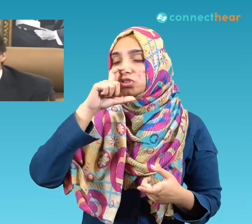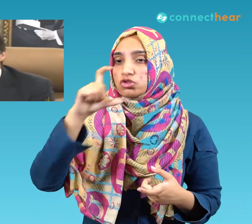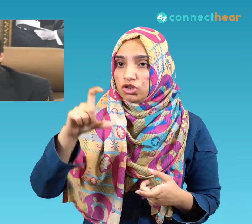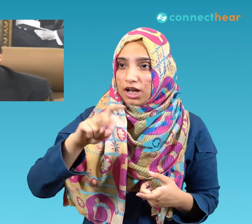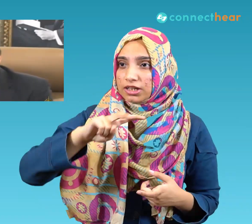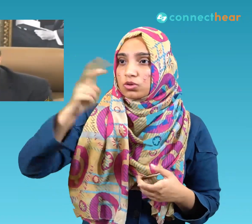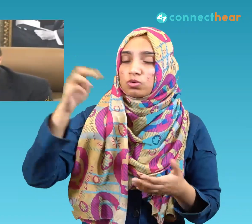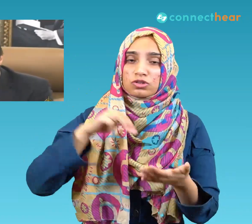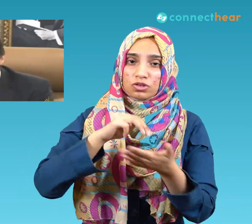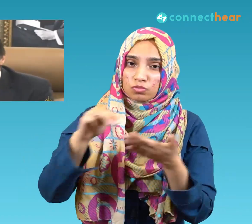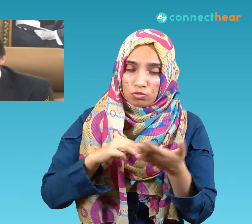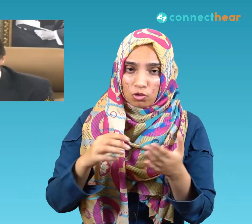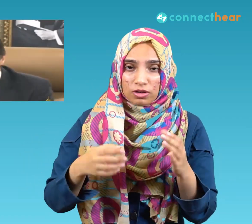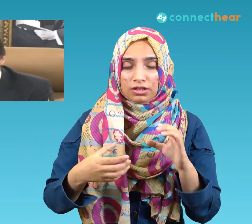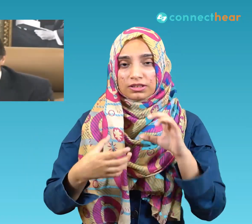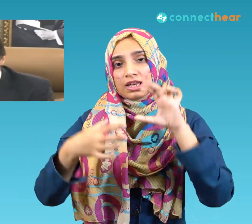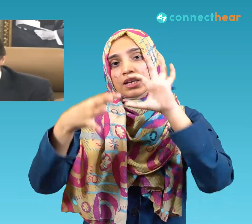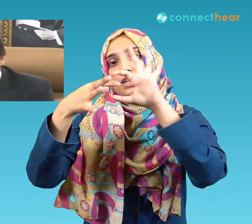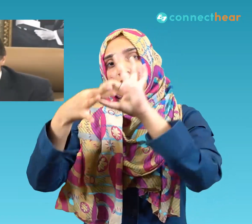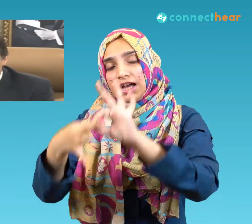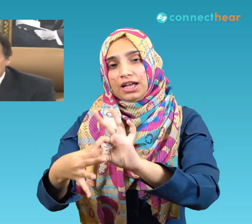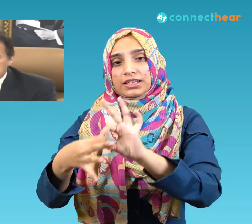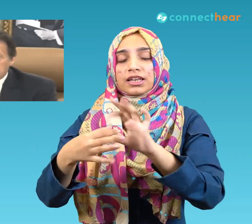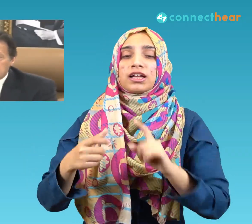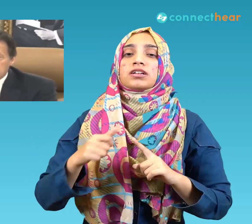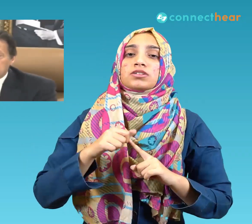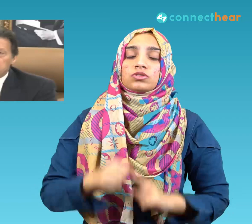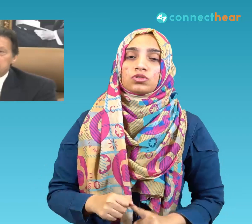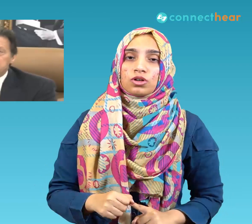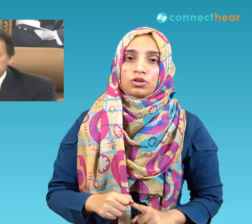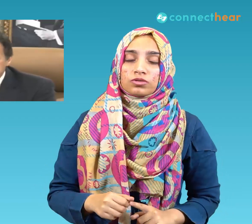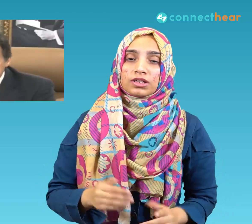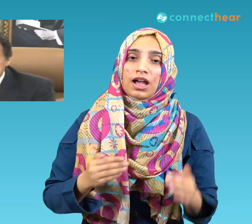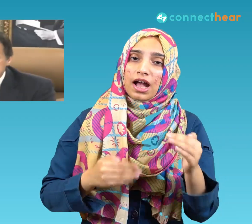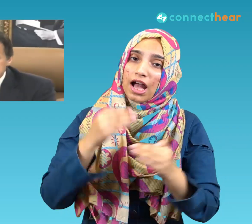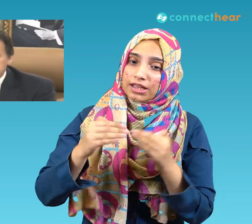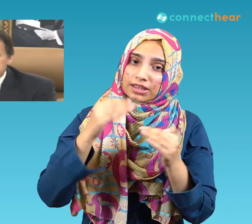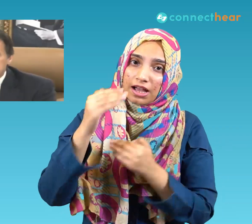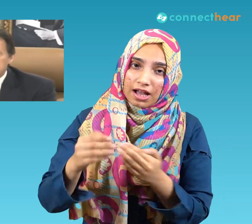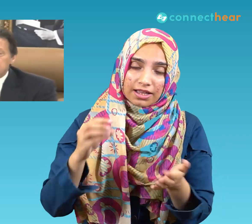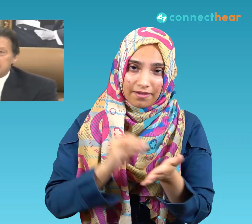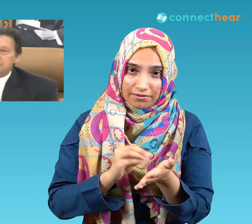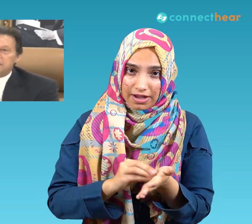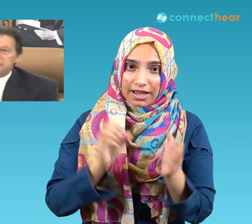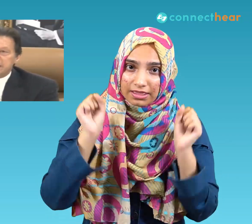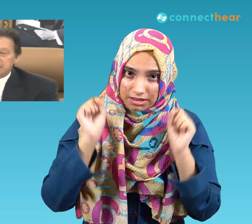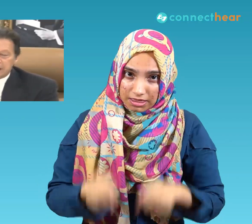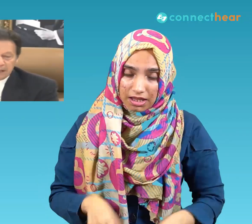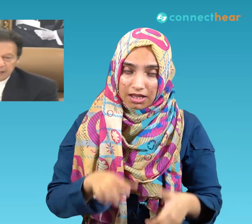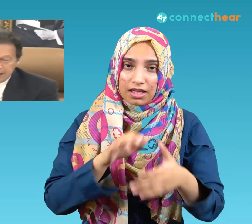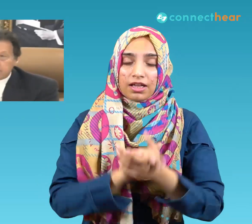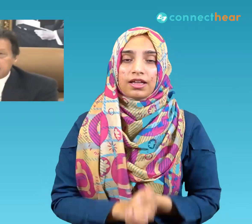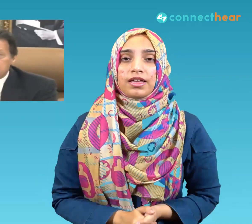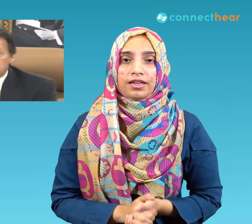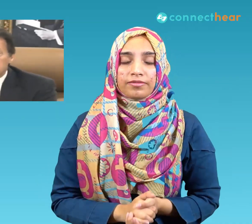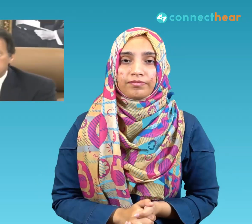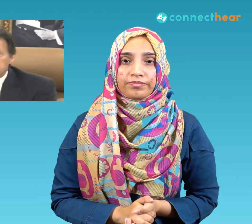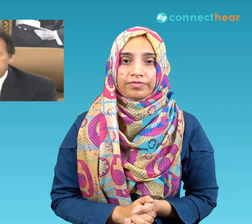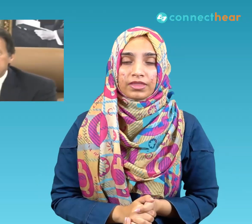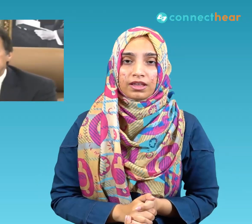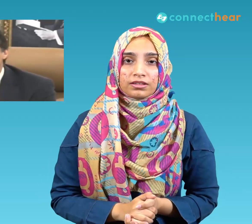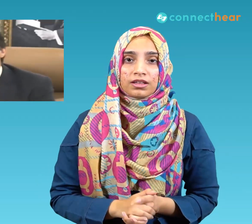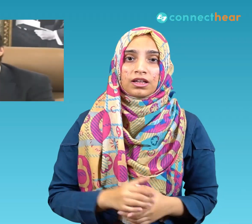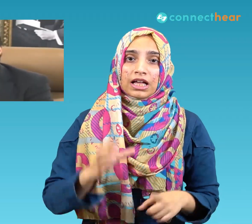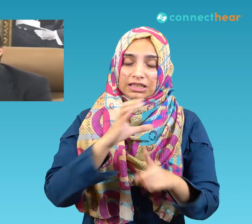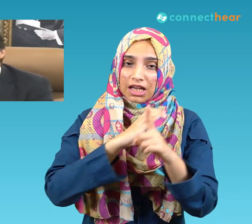is special economic zones which we are opening up, and with special incentives there. It is about agriculture, where we